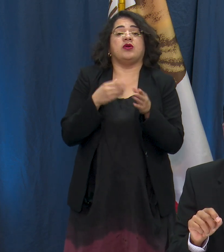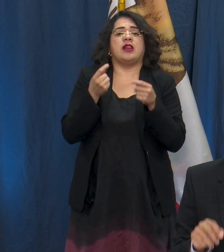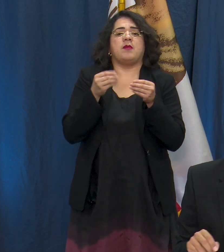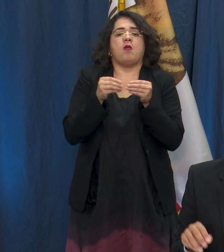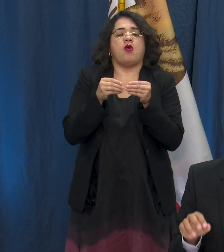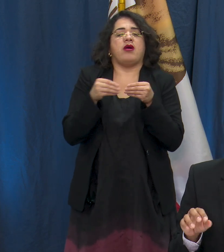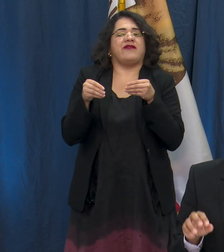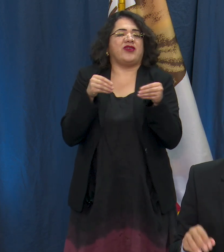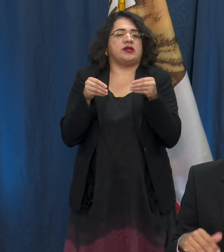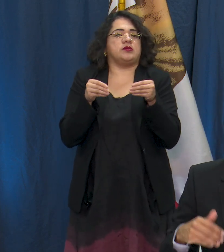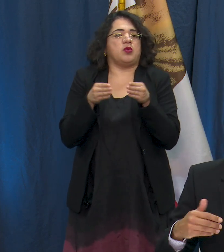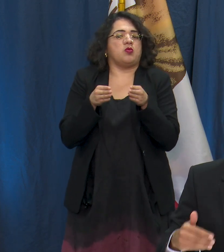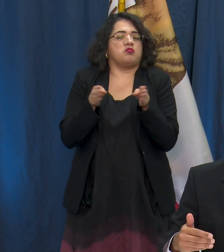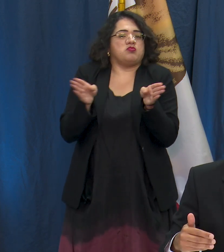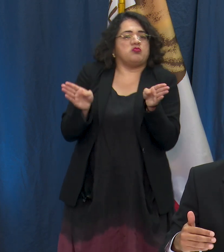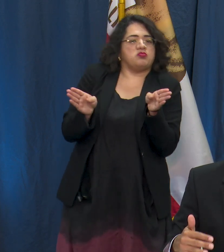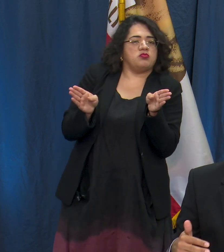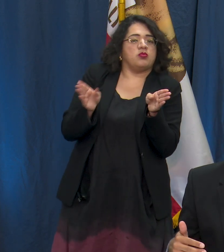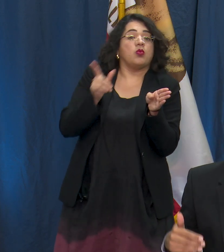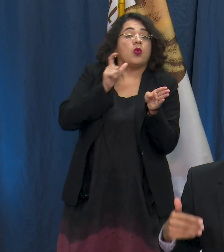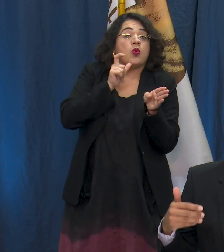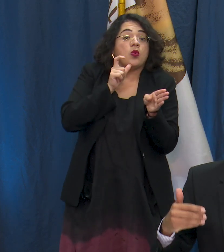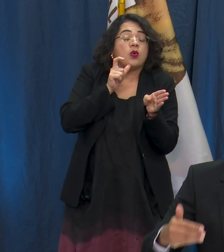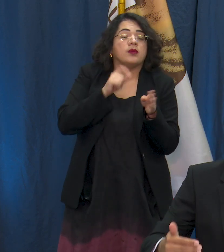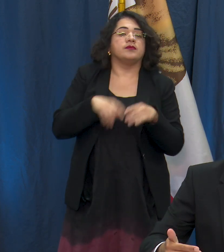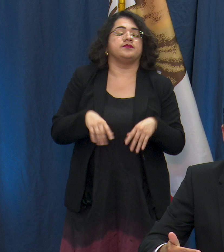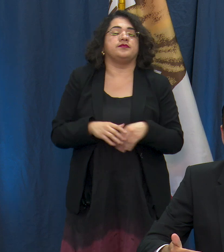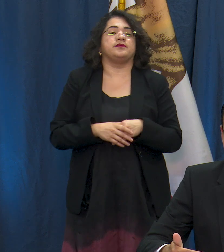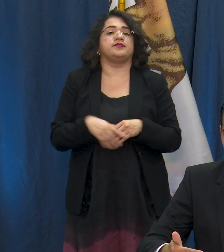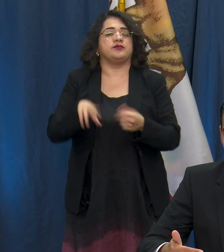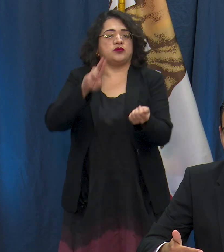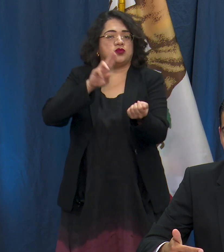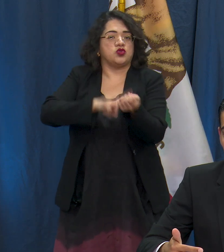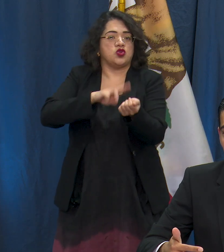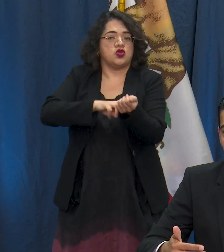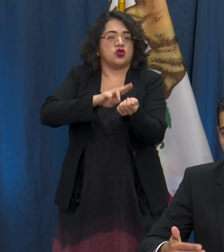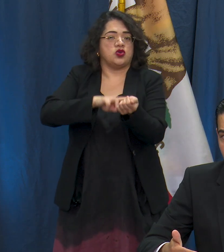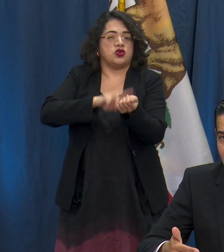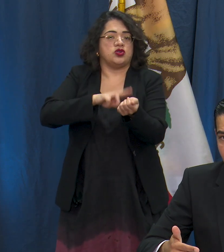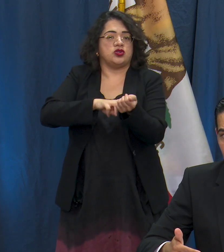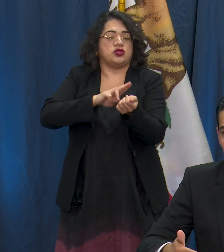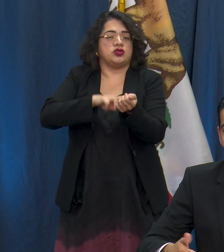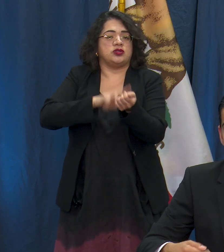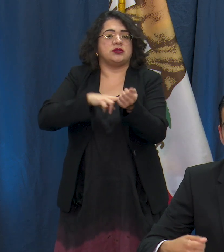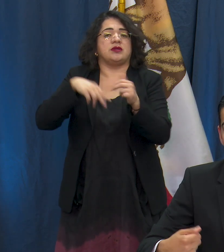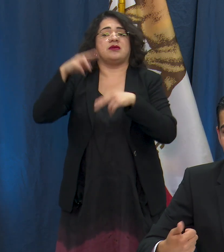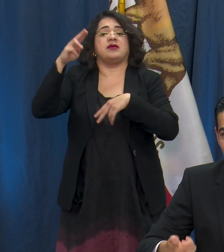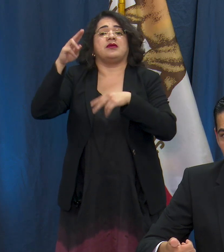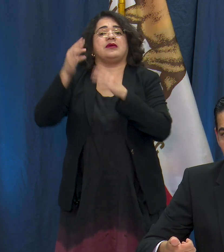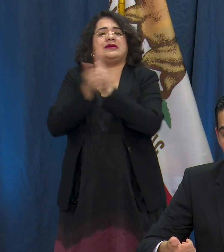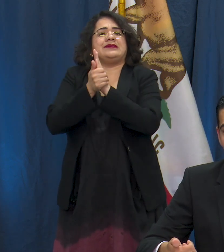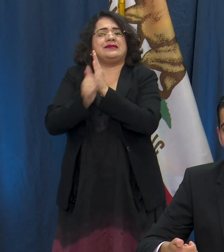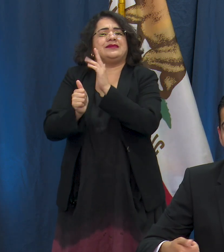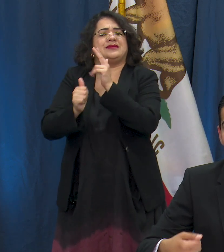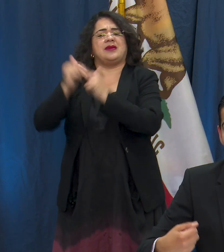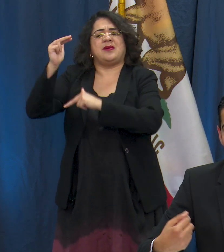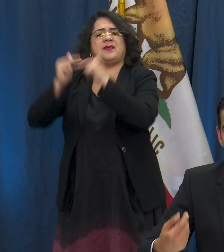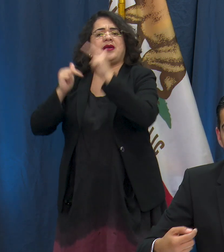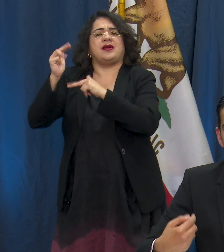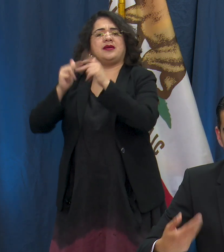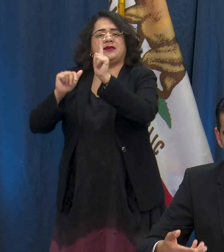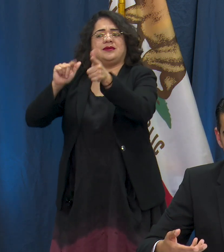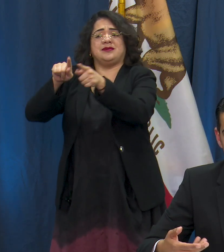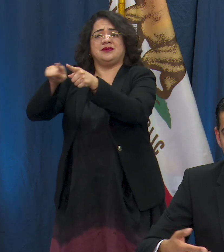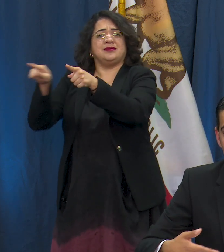bit more. And we are now testing all nursing skill facility centers, both patients